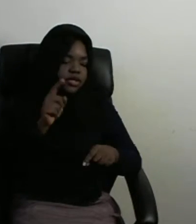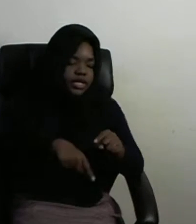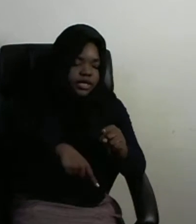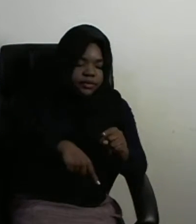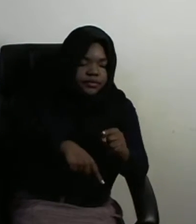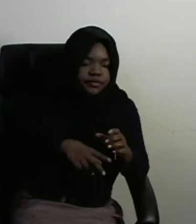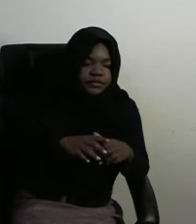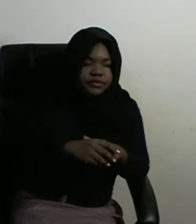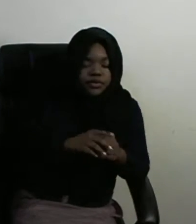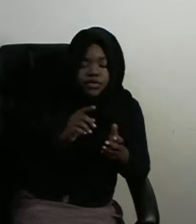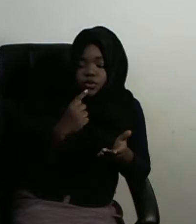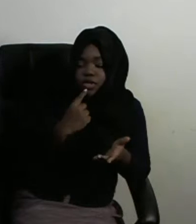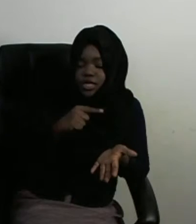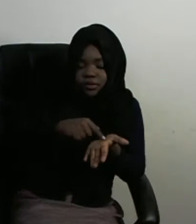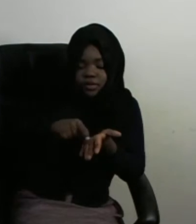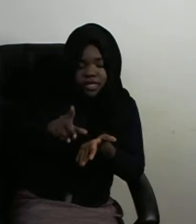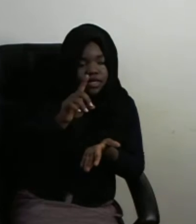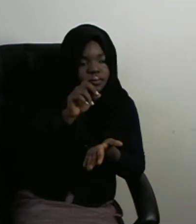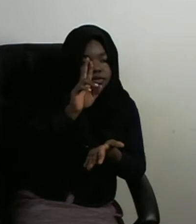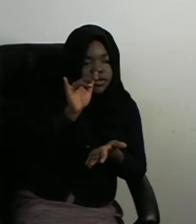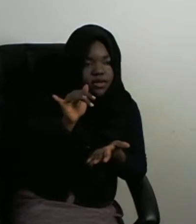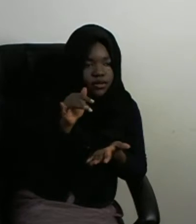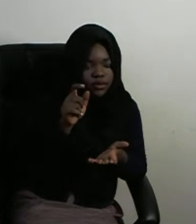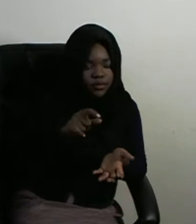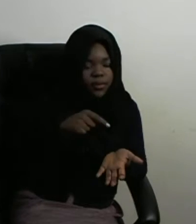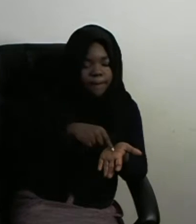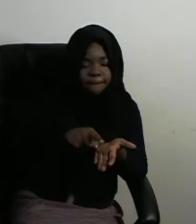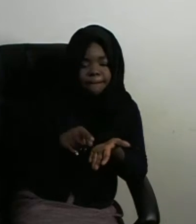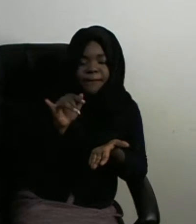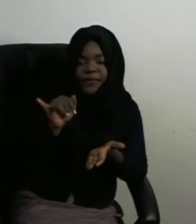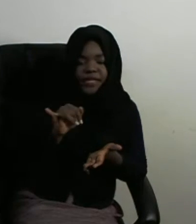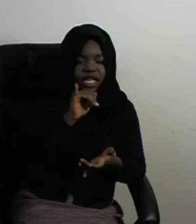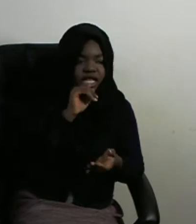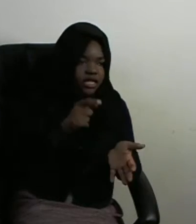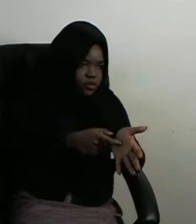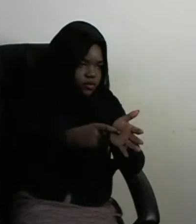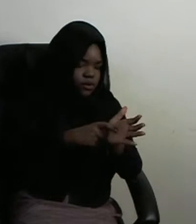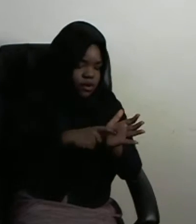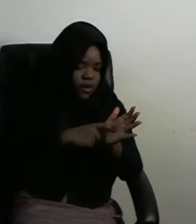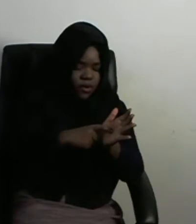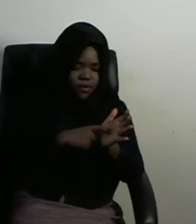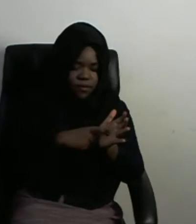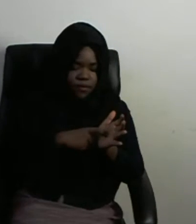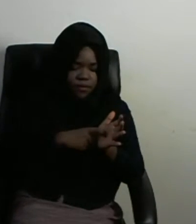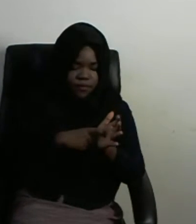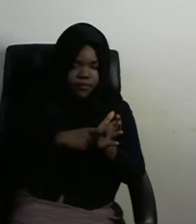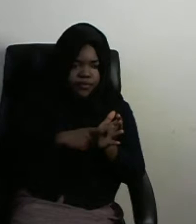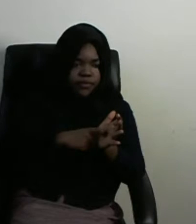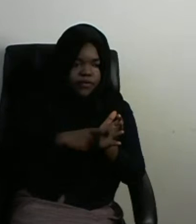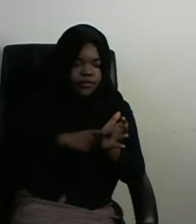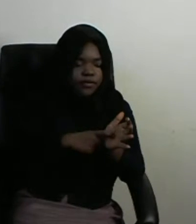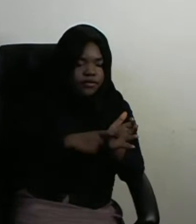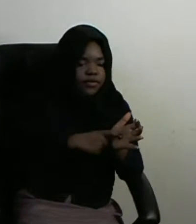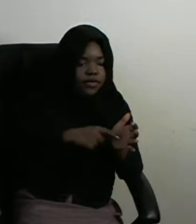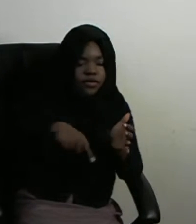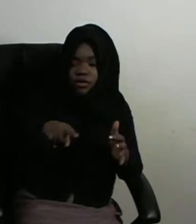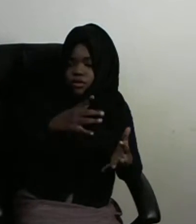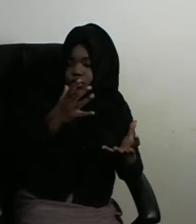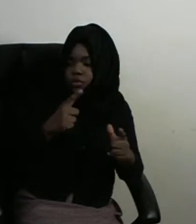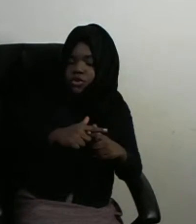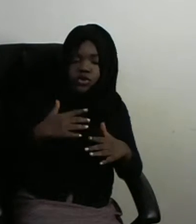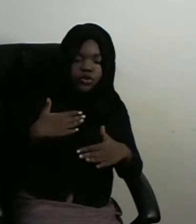So it says, pay them their dower, because this is mandatory as long as you want